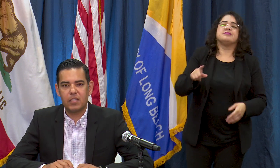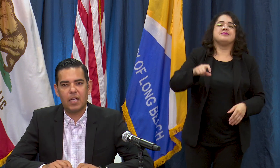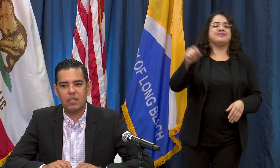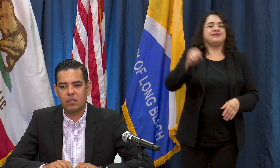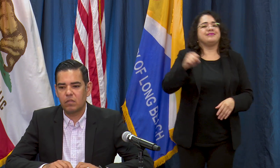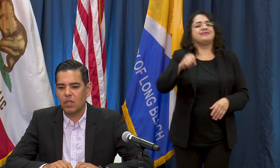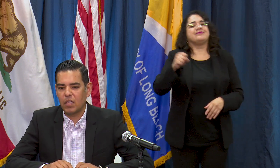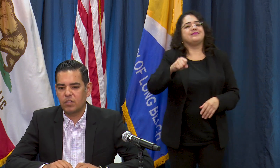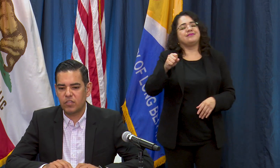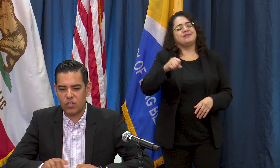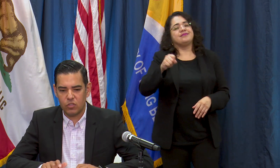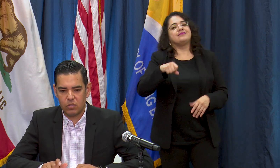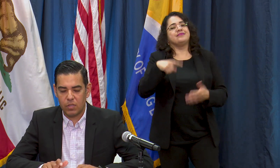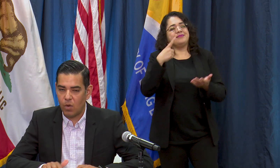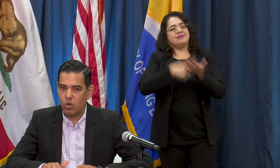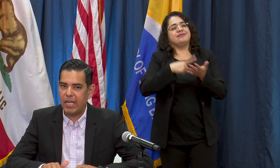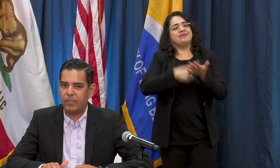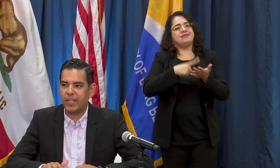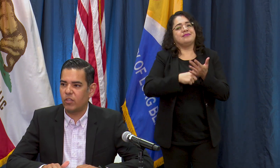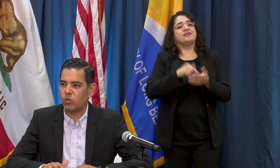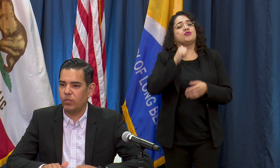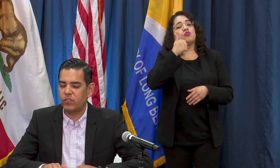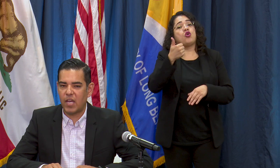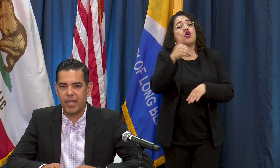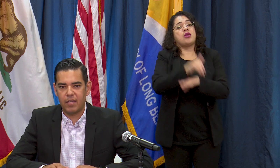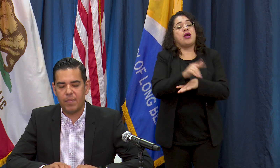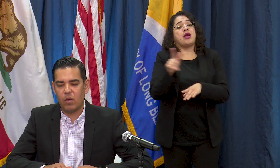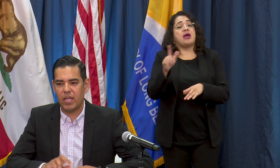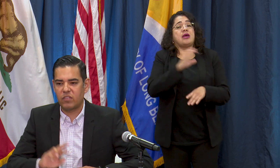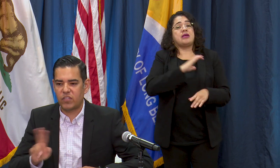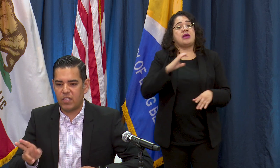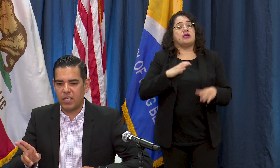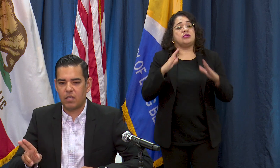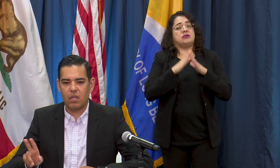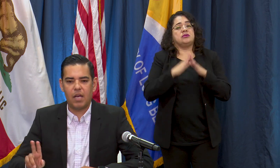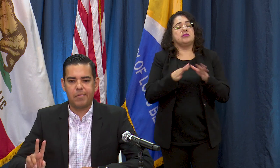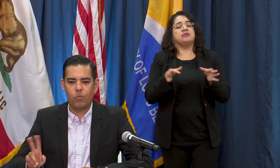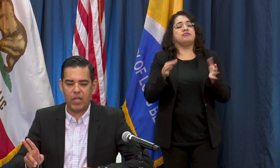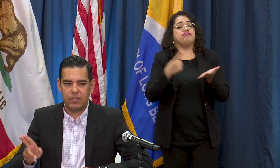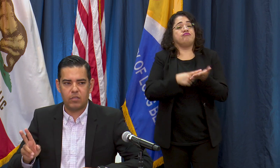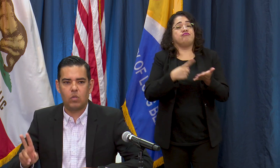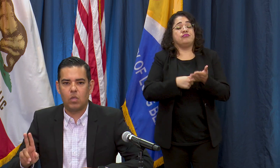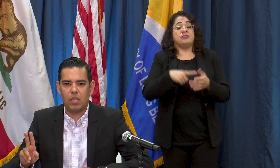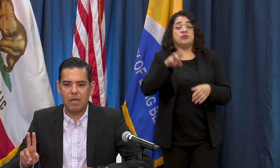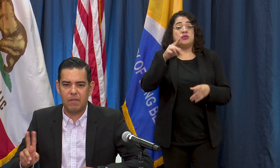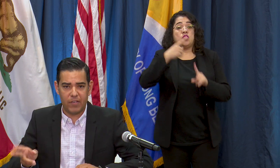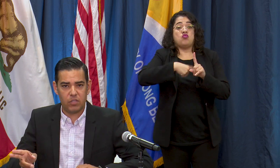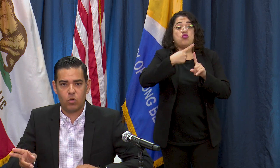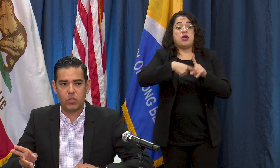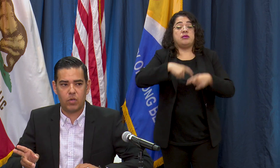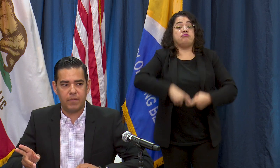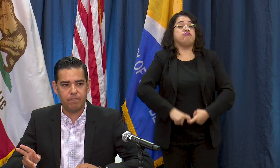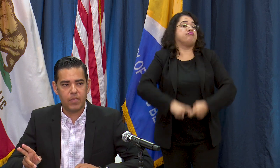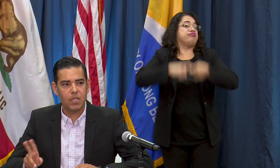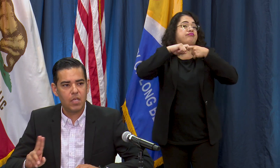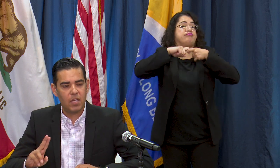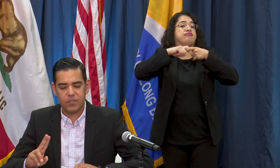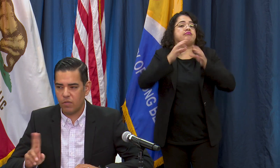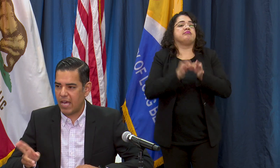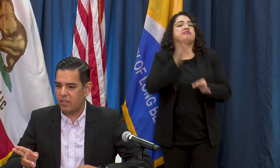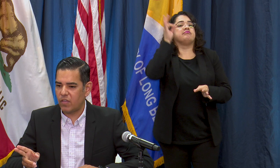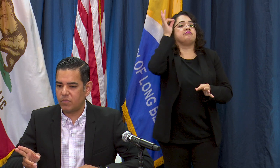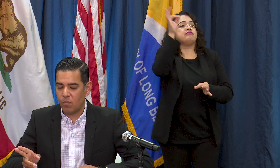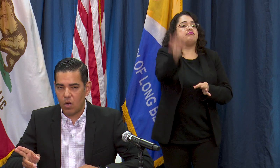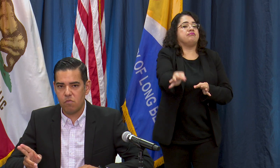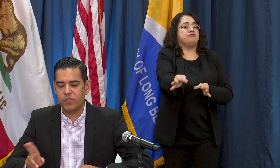is a discussion tomorrow night. The council will decide about extending the rental eviction moratorium. And